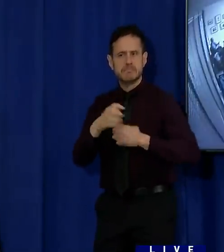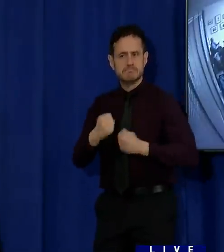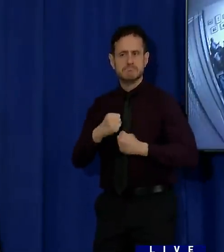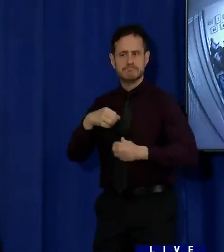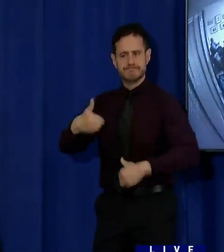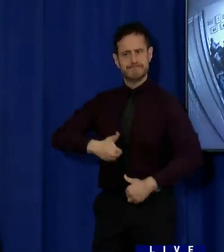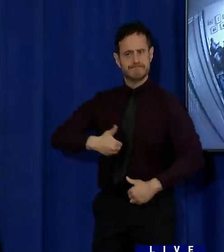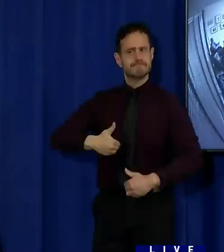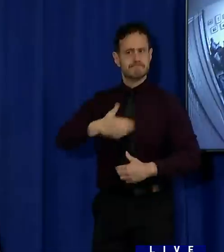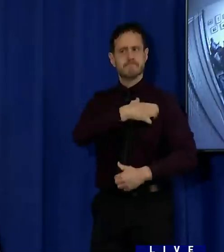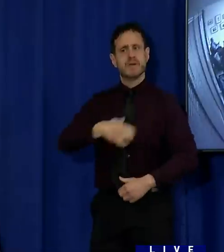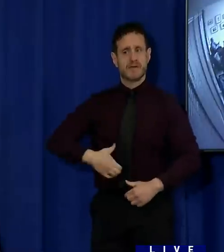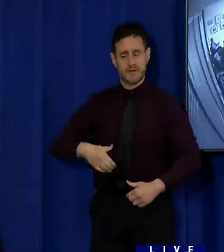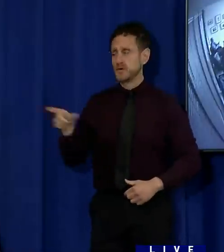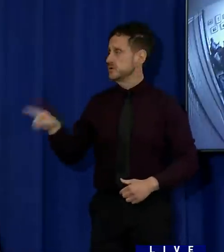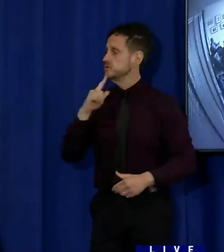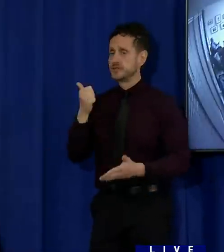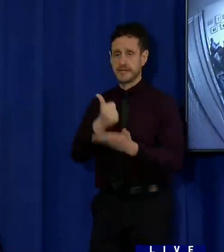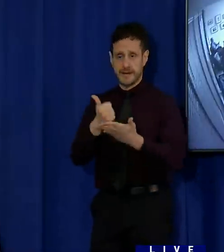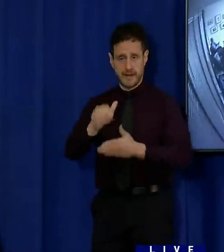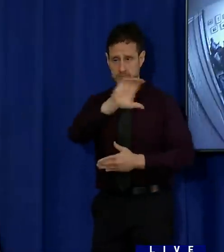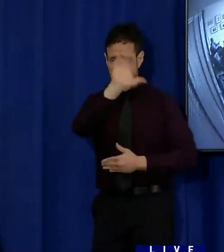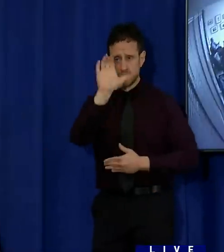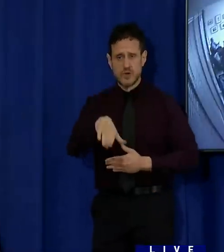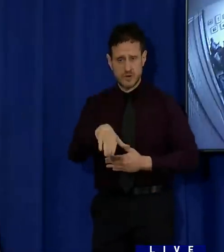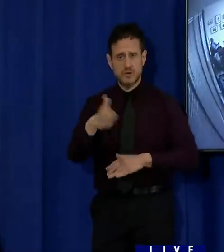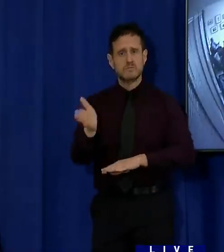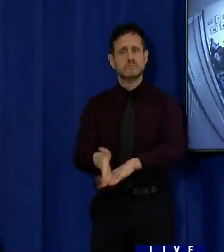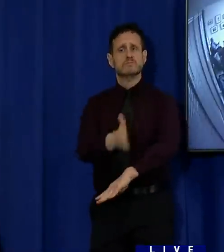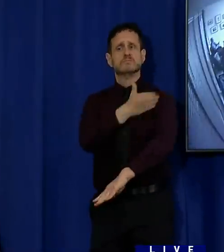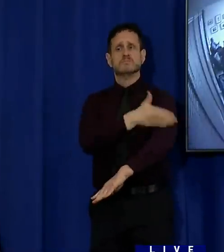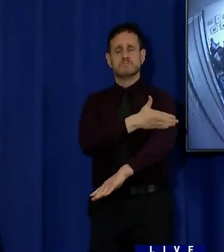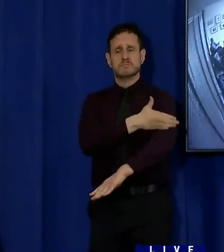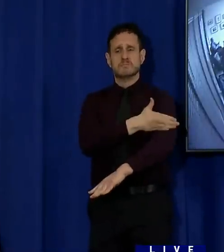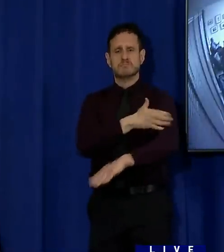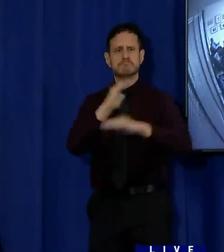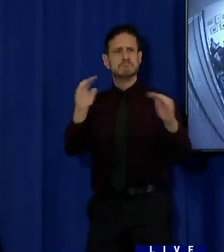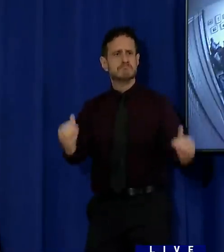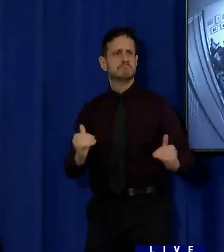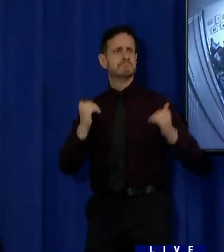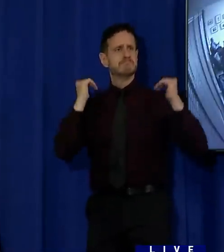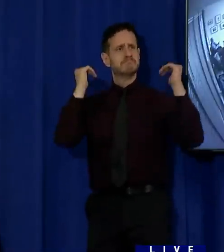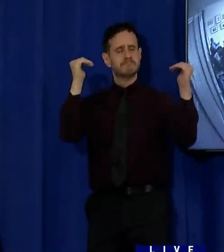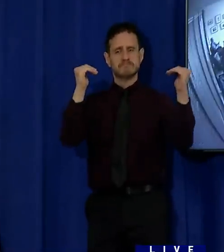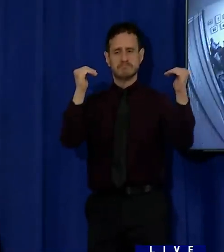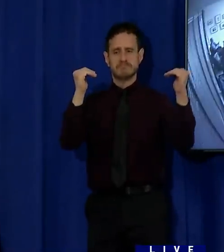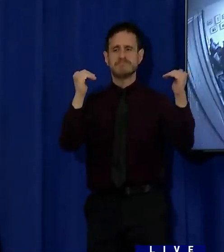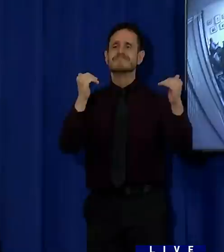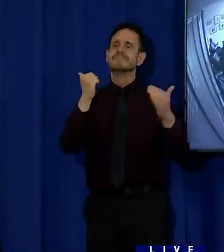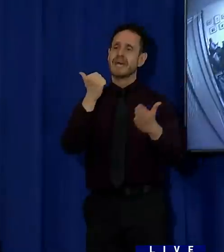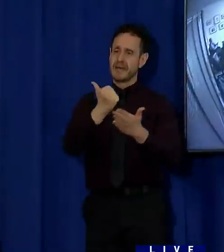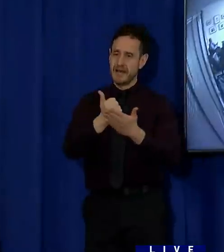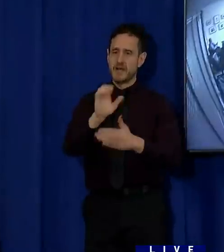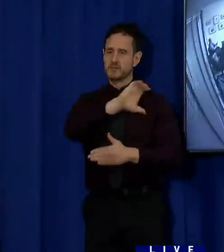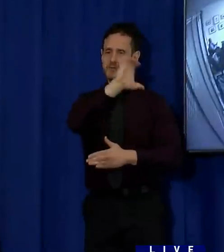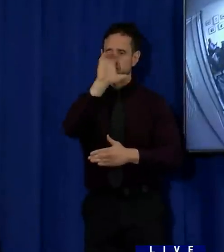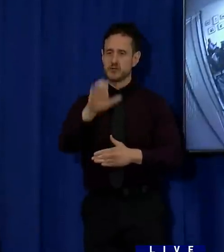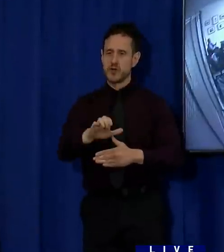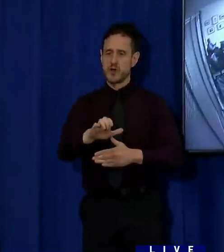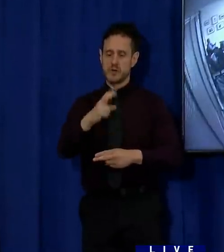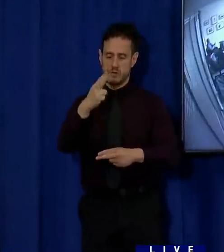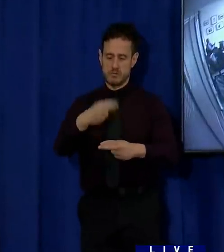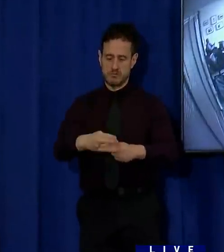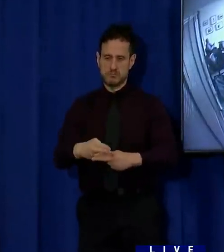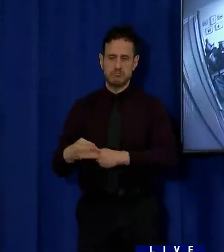who can bring us to a higher level and make Chicago